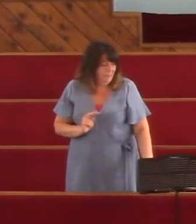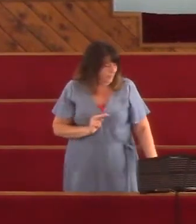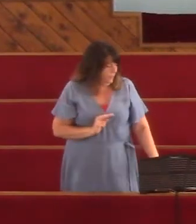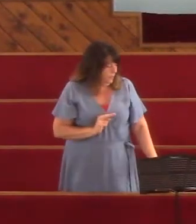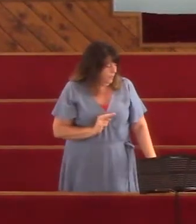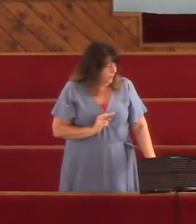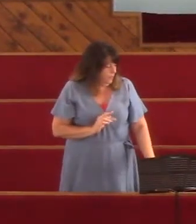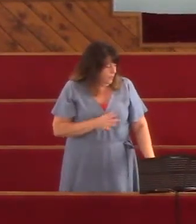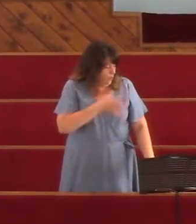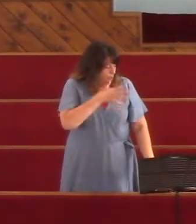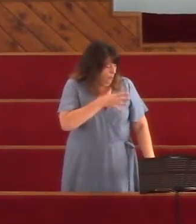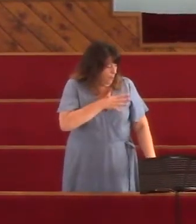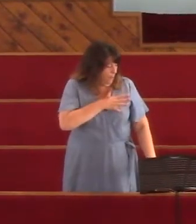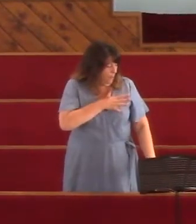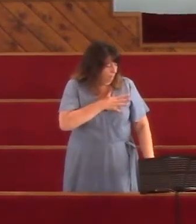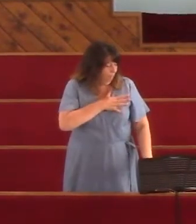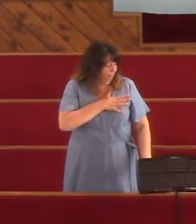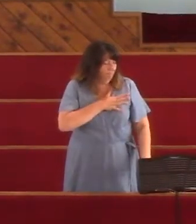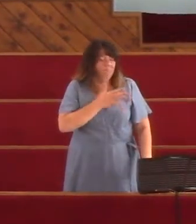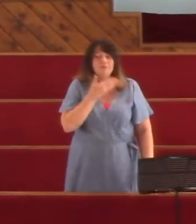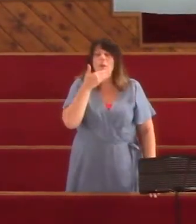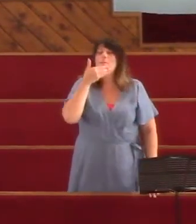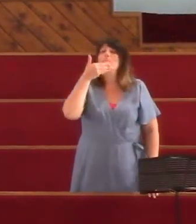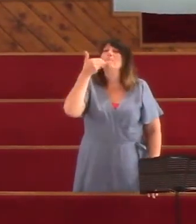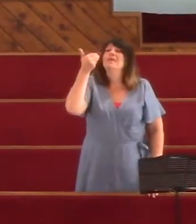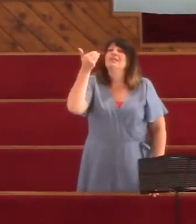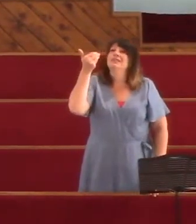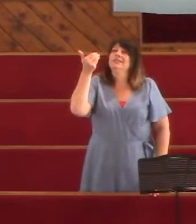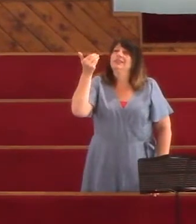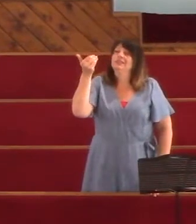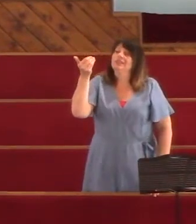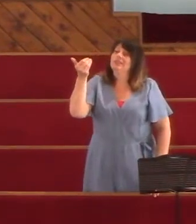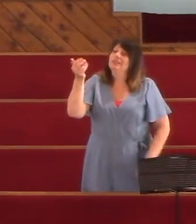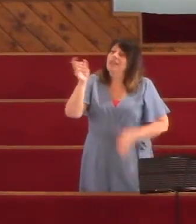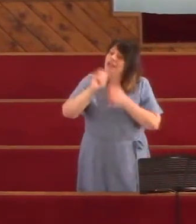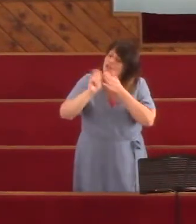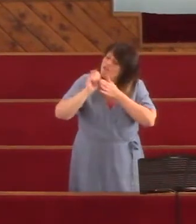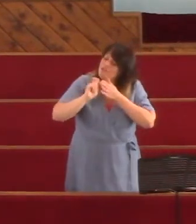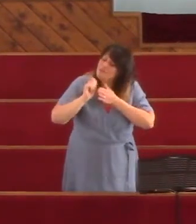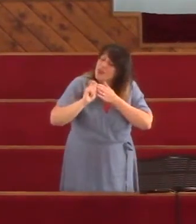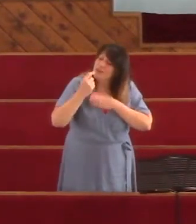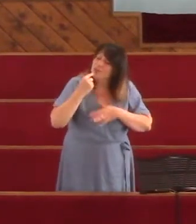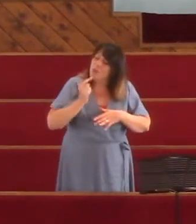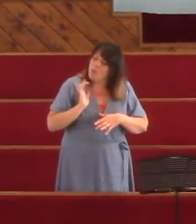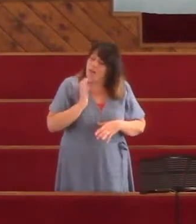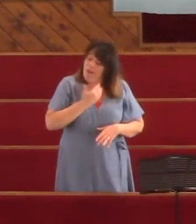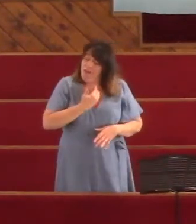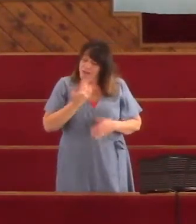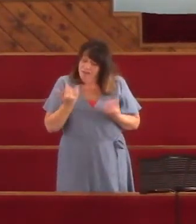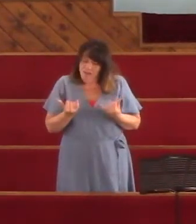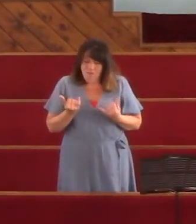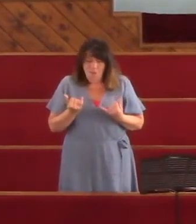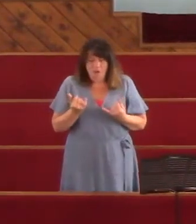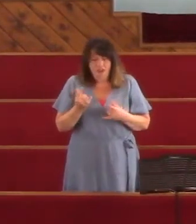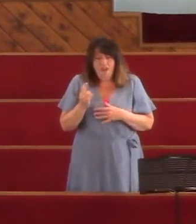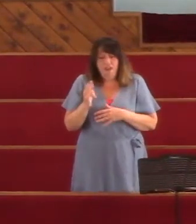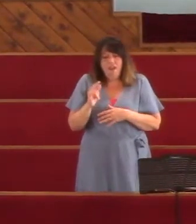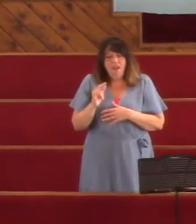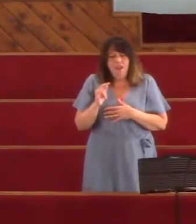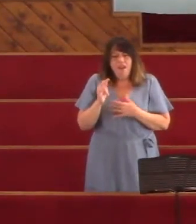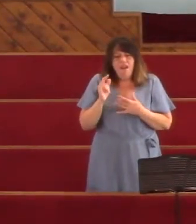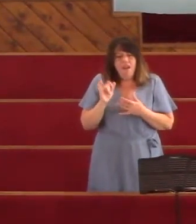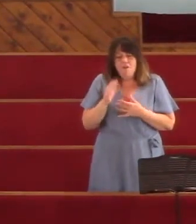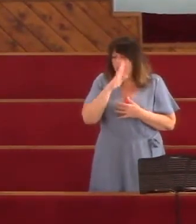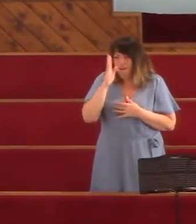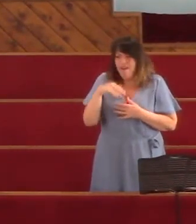made whole. And began to think this morning of what the writer said there, as he said, "We've never seen things like